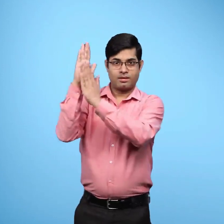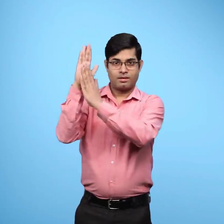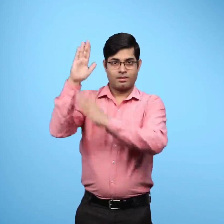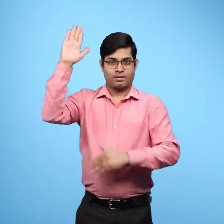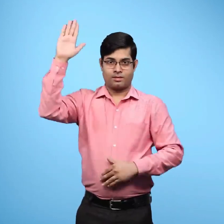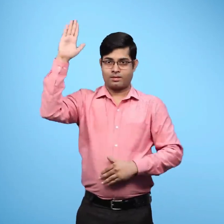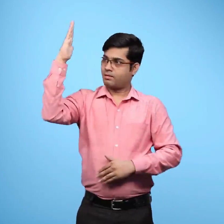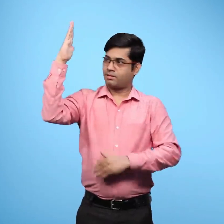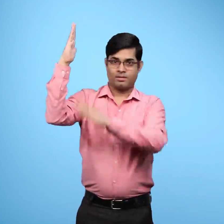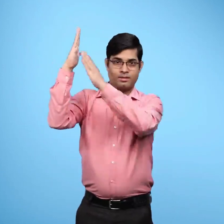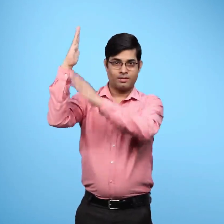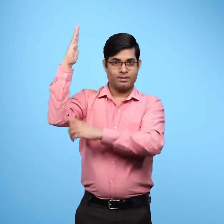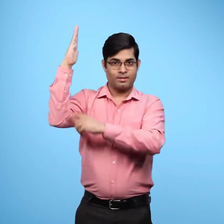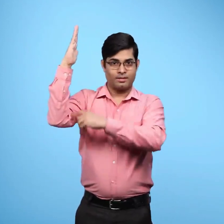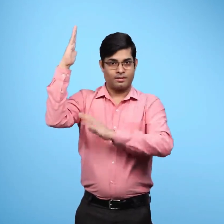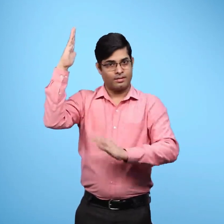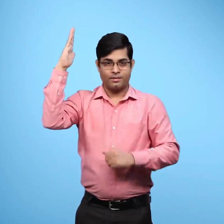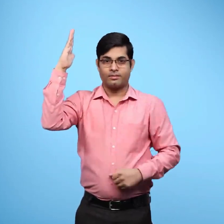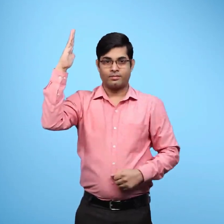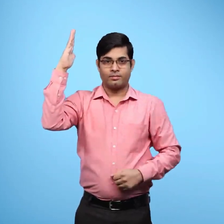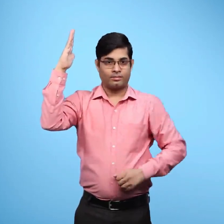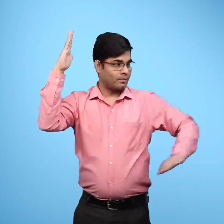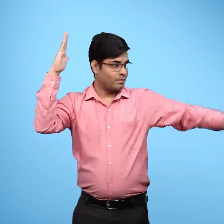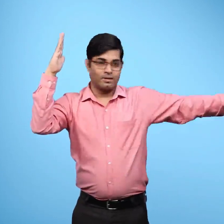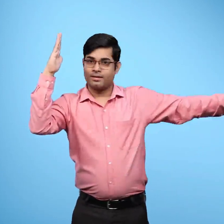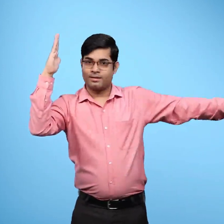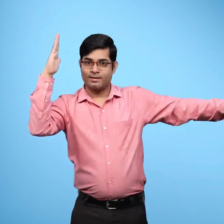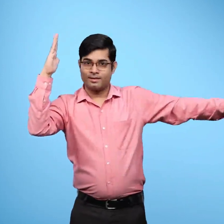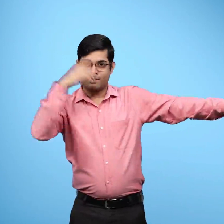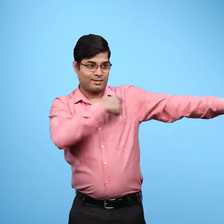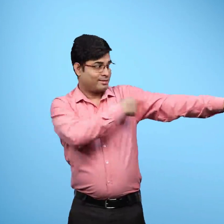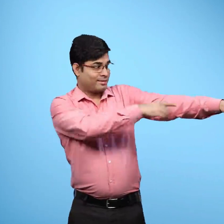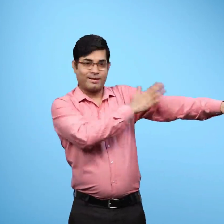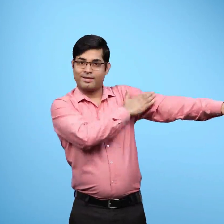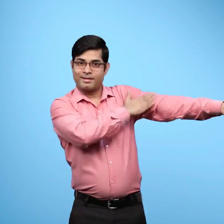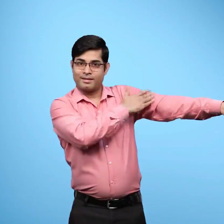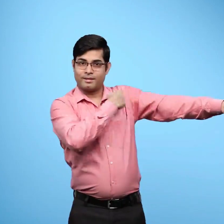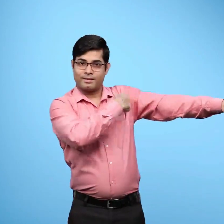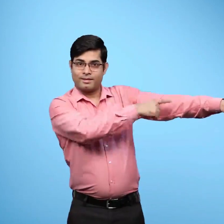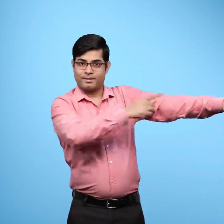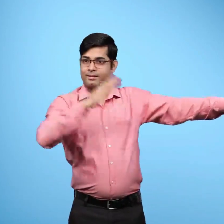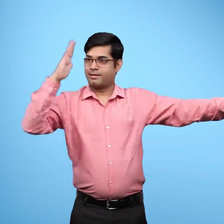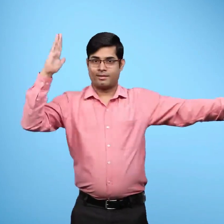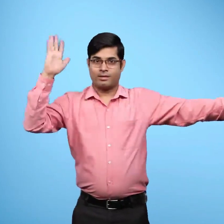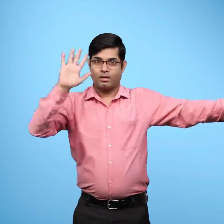And his right arm is bent upward from elbow and his left arm is wide